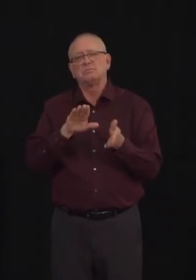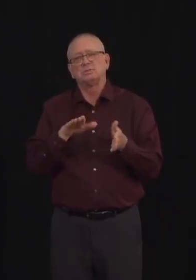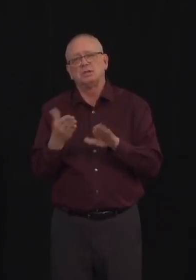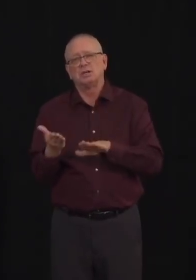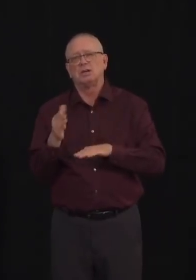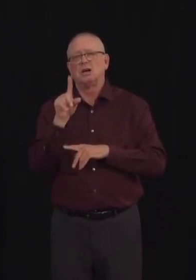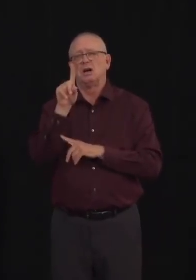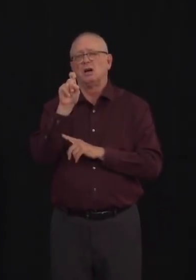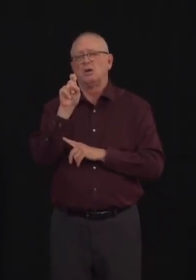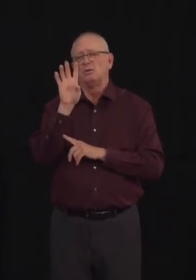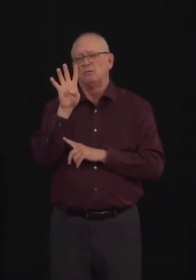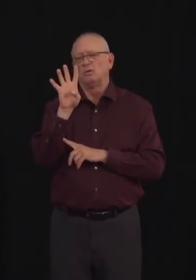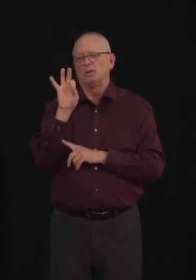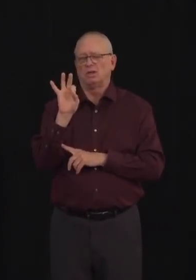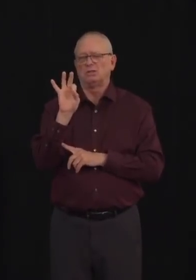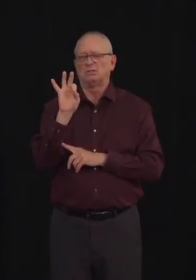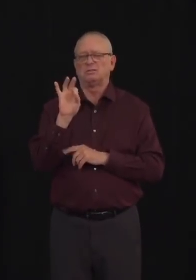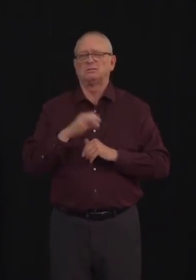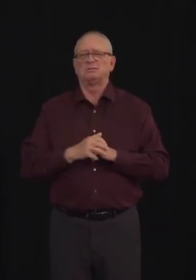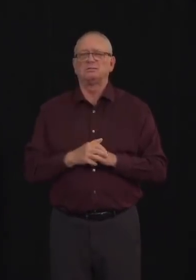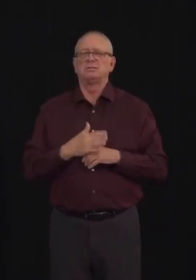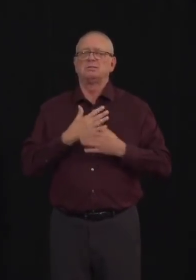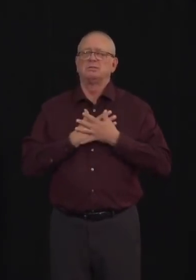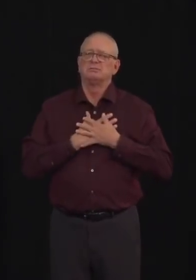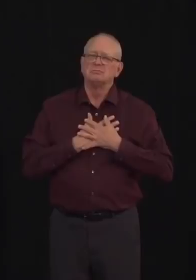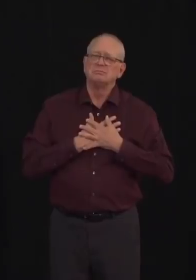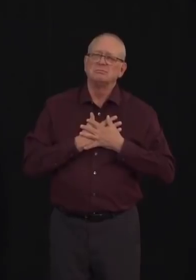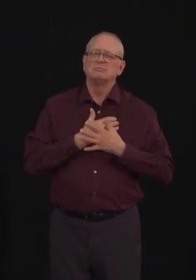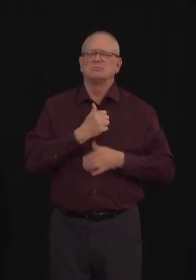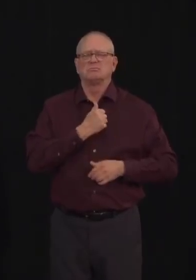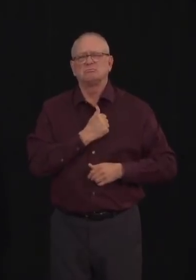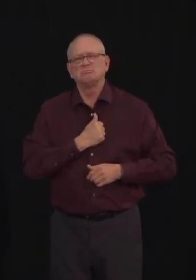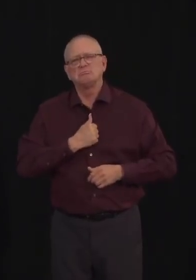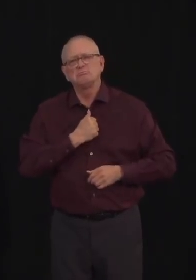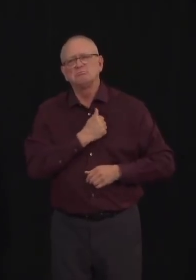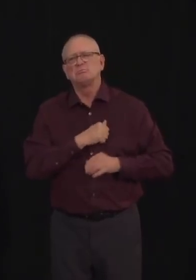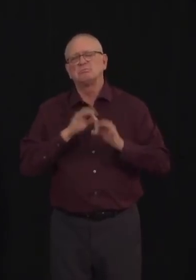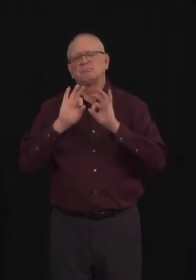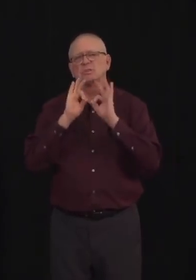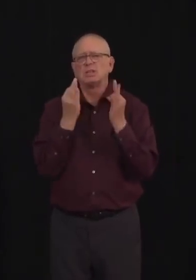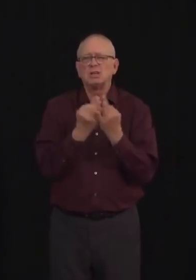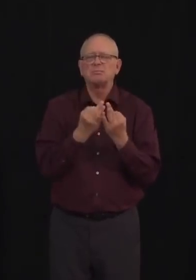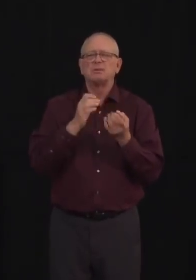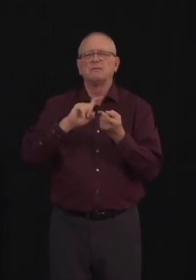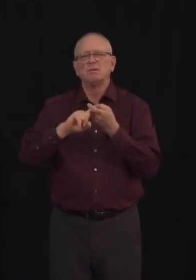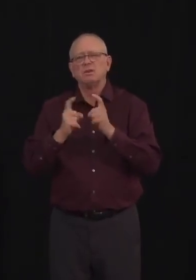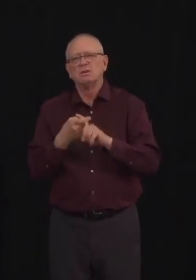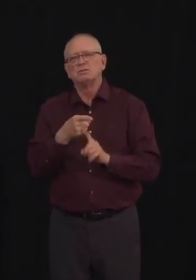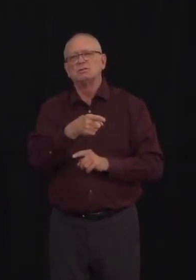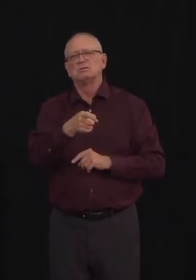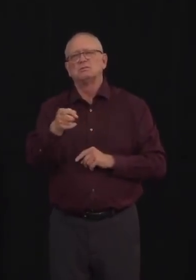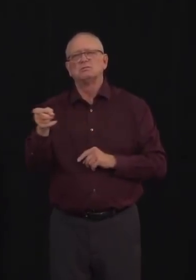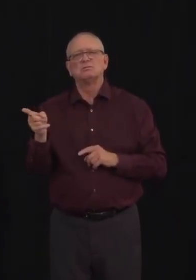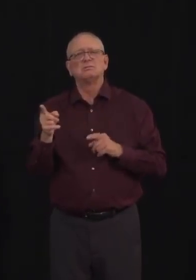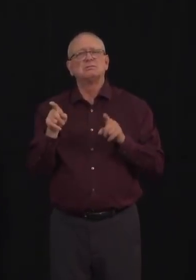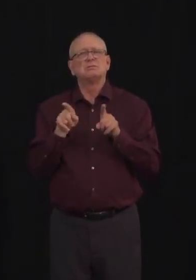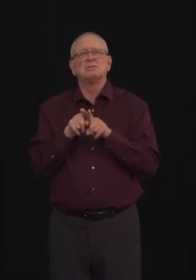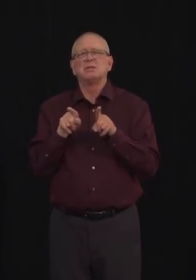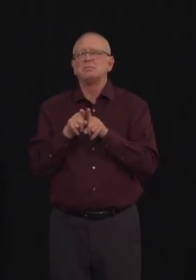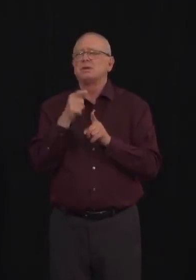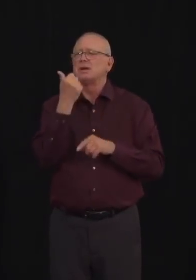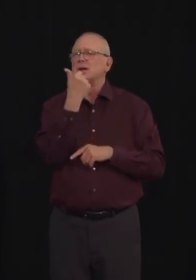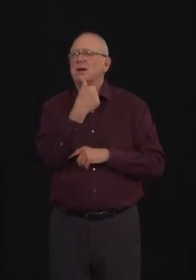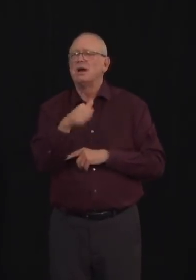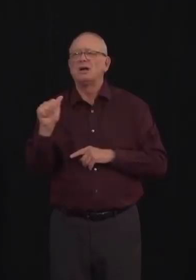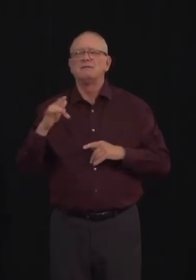149. I extend my condolences to the family and friends of these individuals, as well as anyone grieving the loss of a